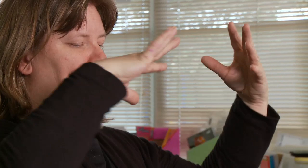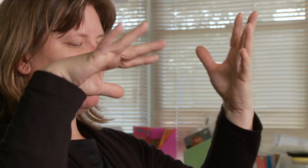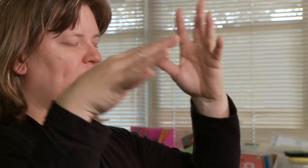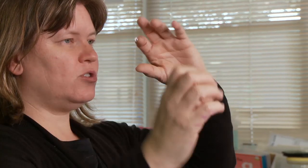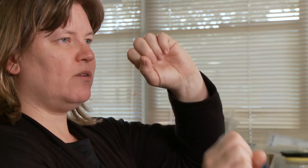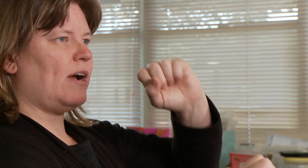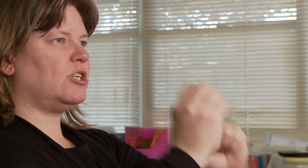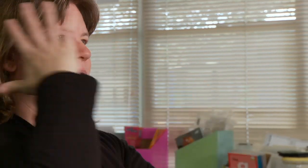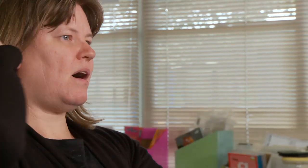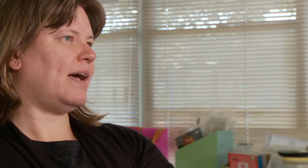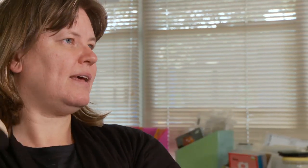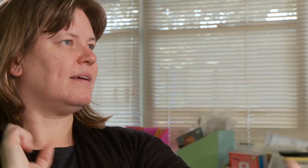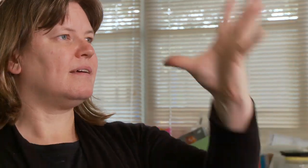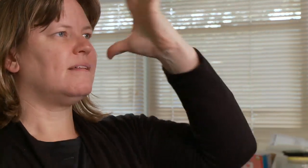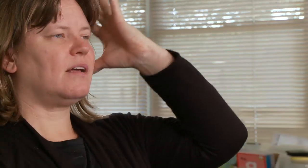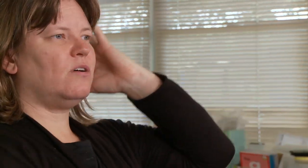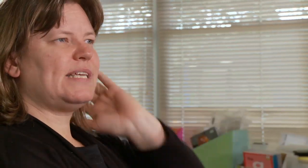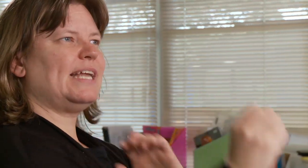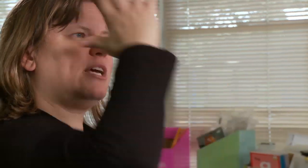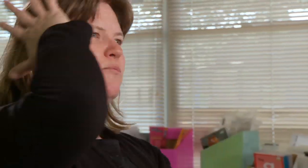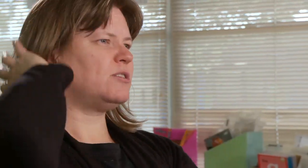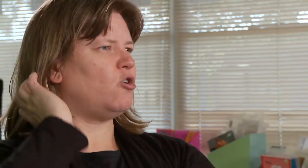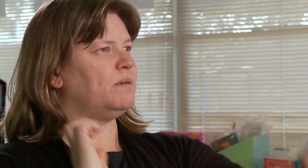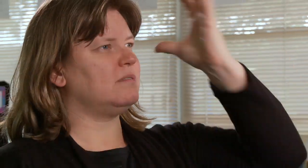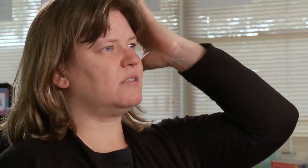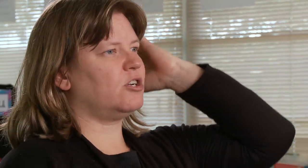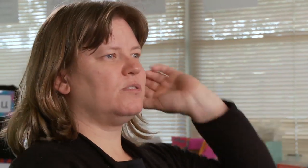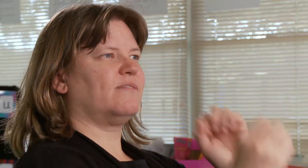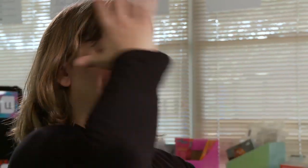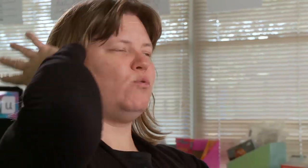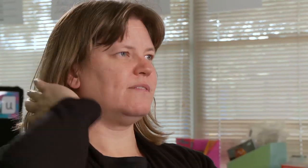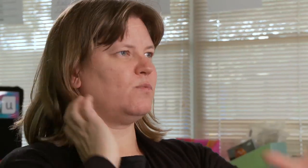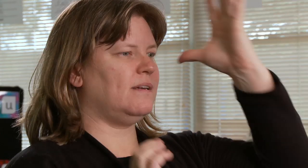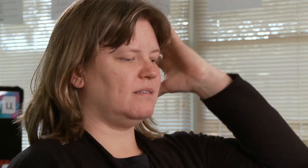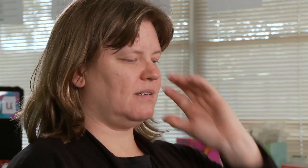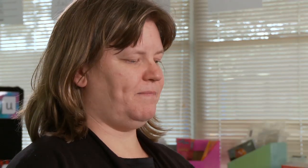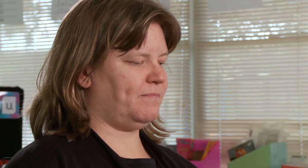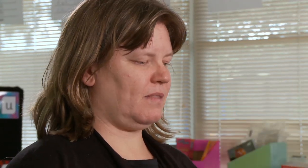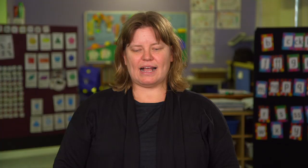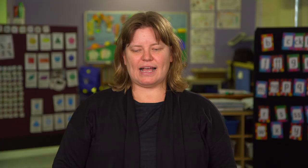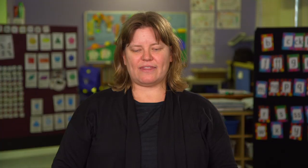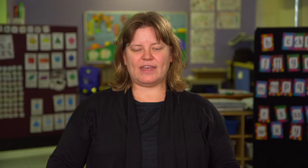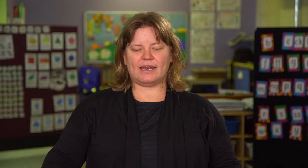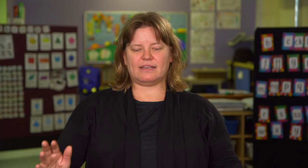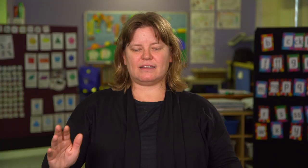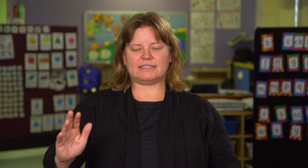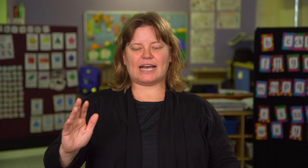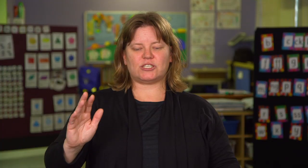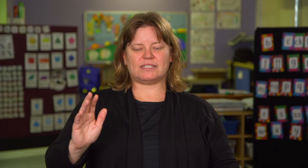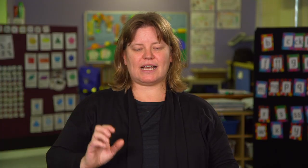but when you're doing rushing by, the closed hand shape almost opens to show sort of the force of the wind. Then touch the